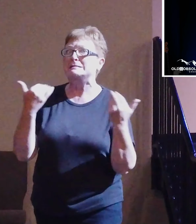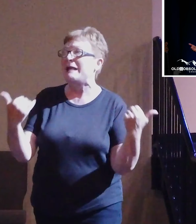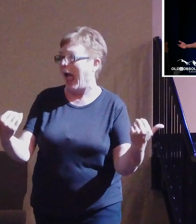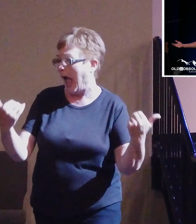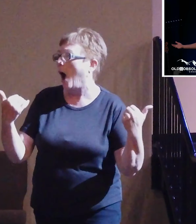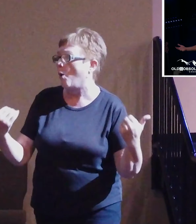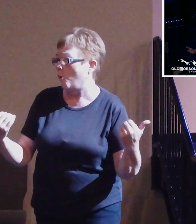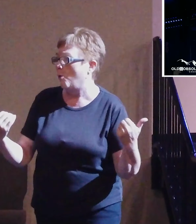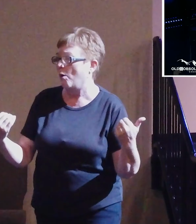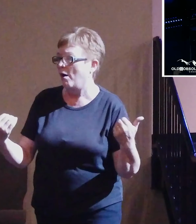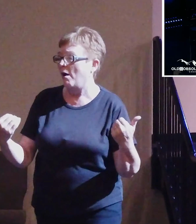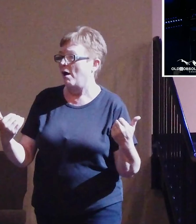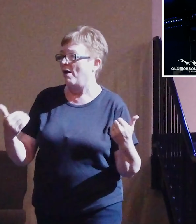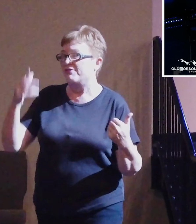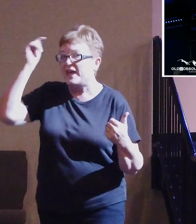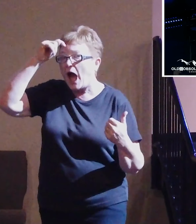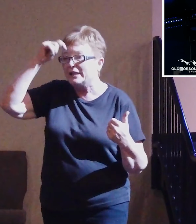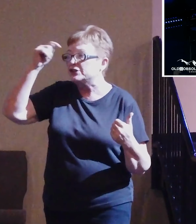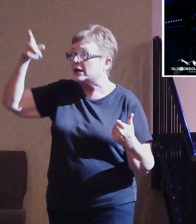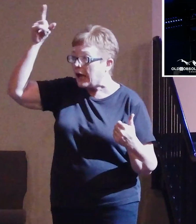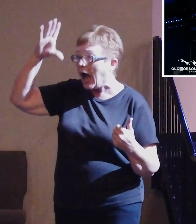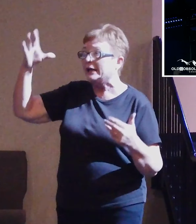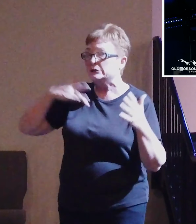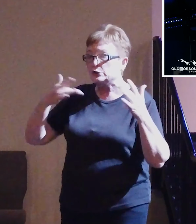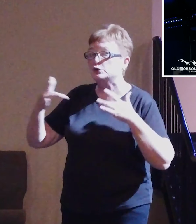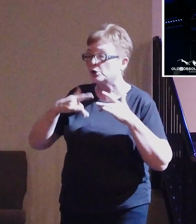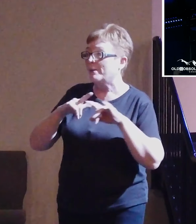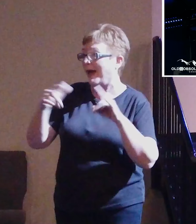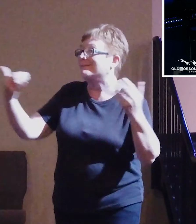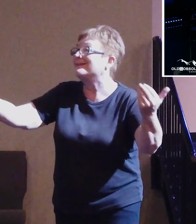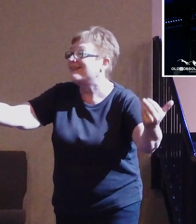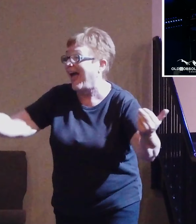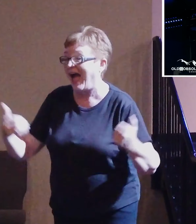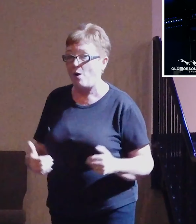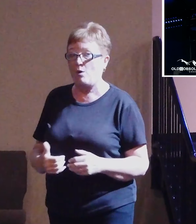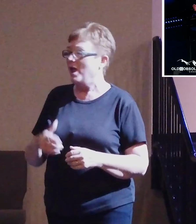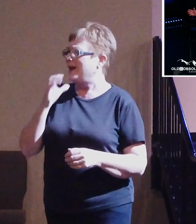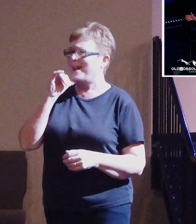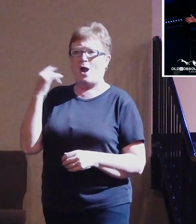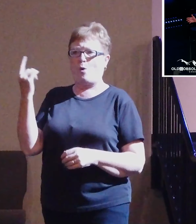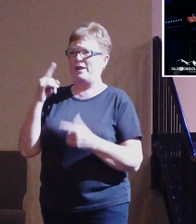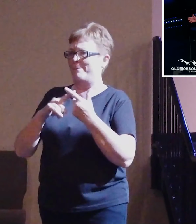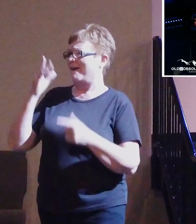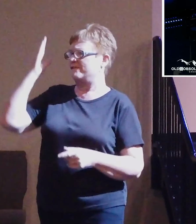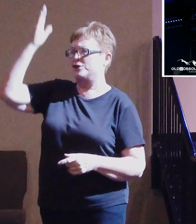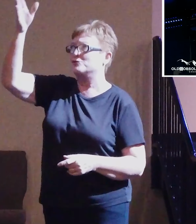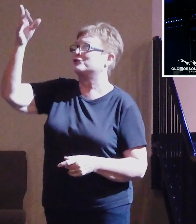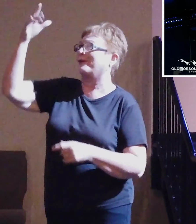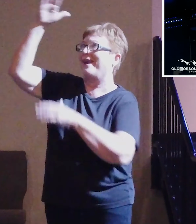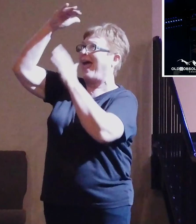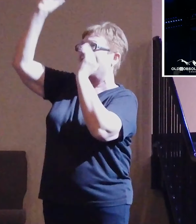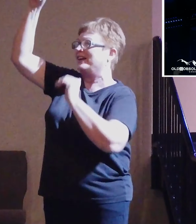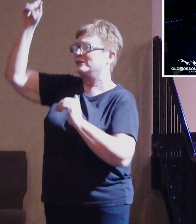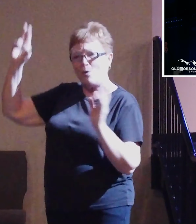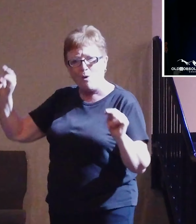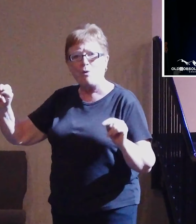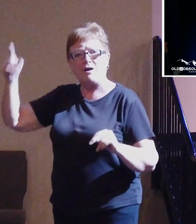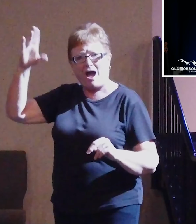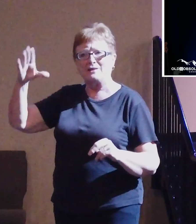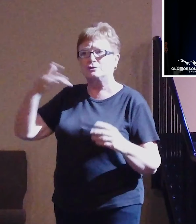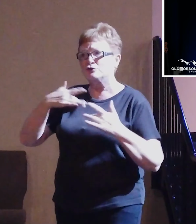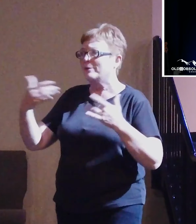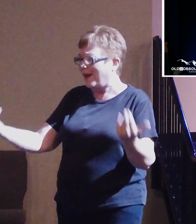now theology. God is concerned about here and now. Not just about the future. He's concerned about here and now.